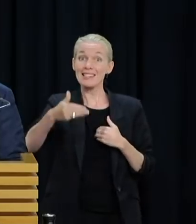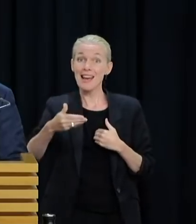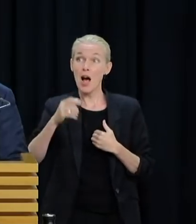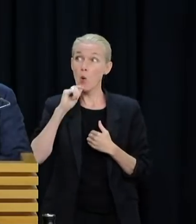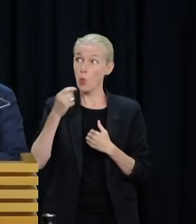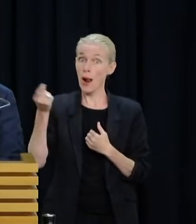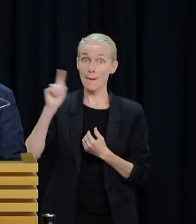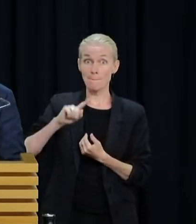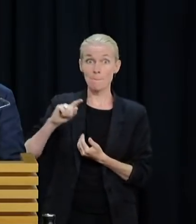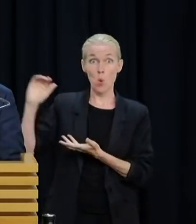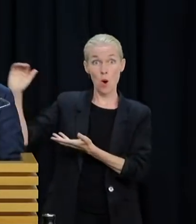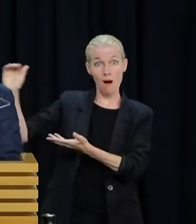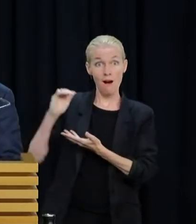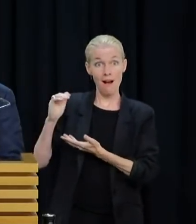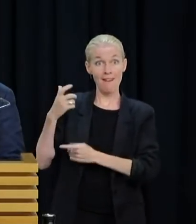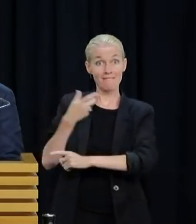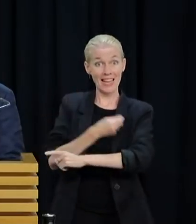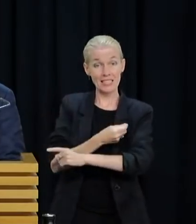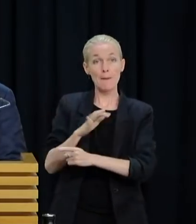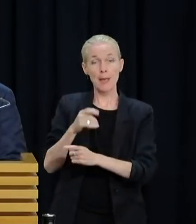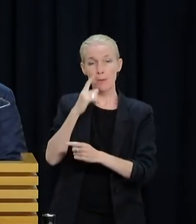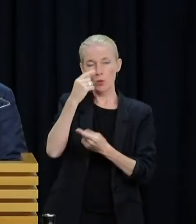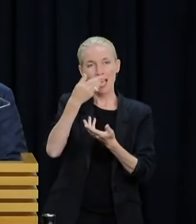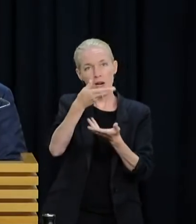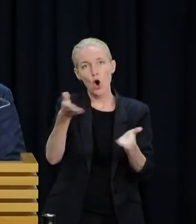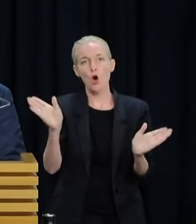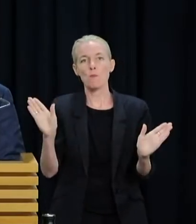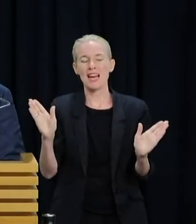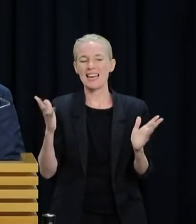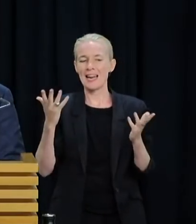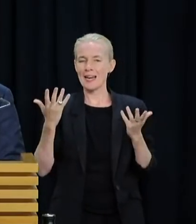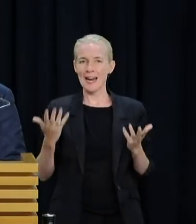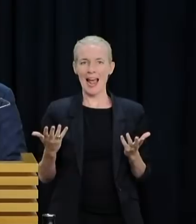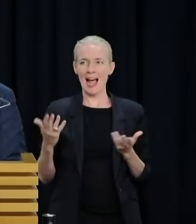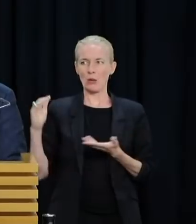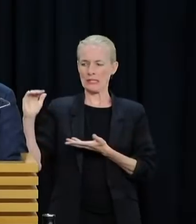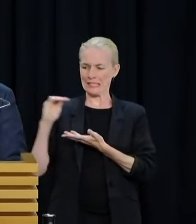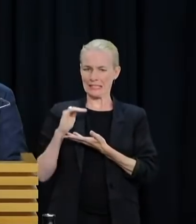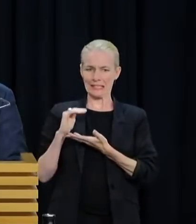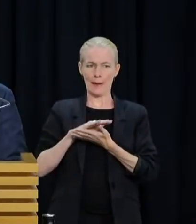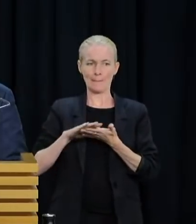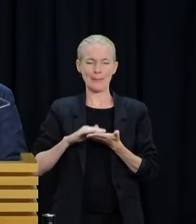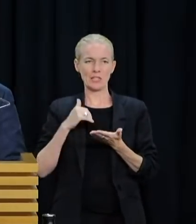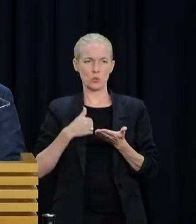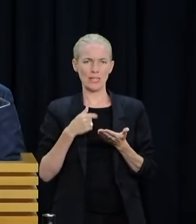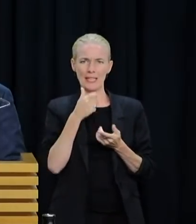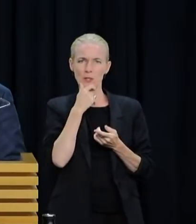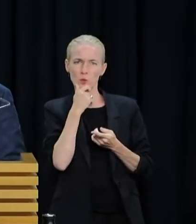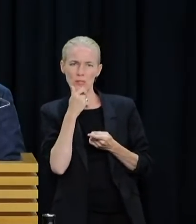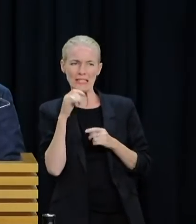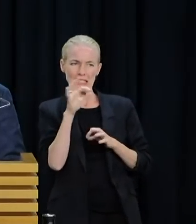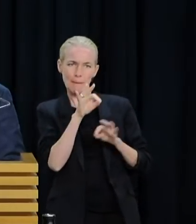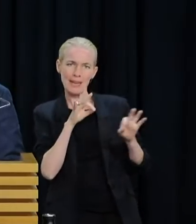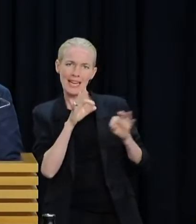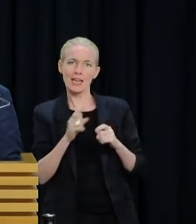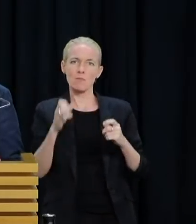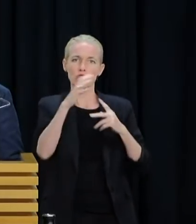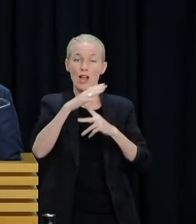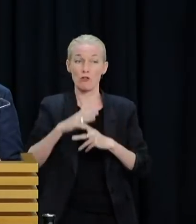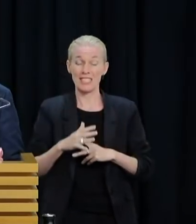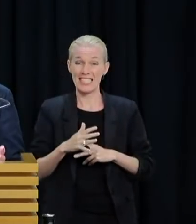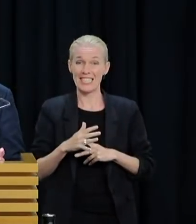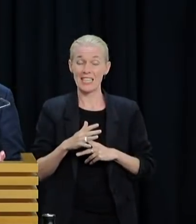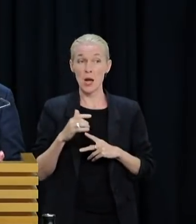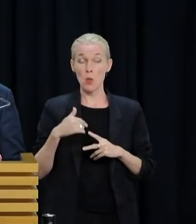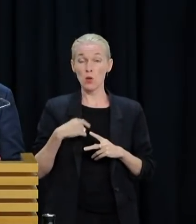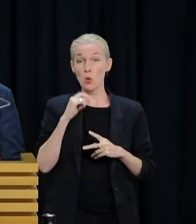but perhaps before we get to the point where they're available to everyone, we will consider whether educational settings need to be thought about. We're not at that point